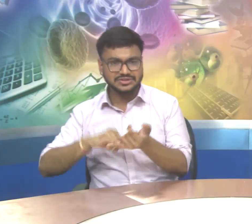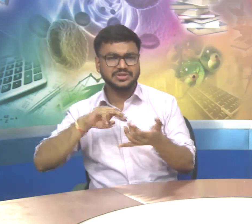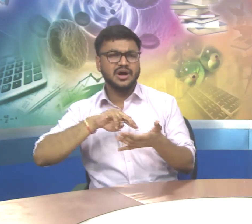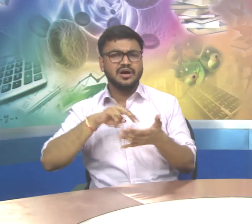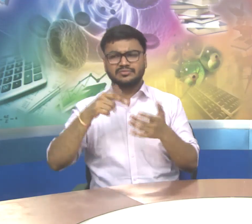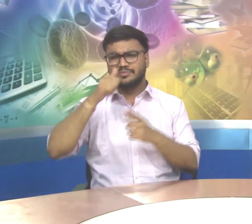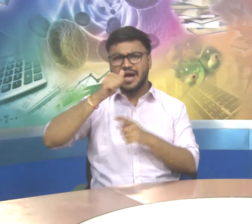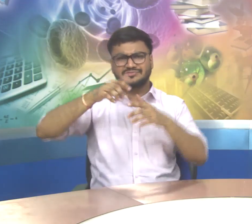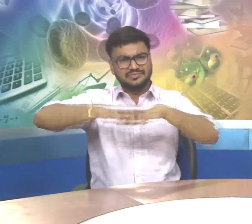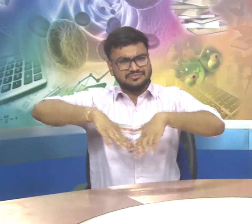and also